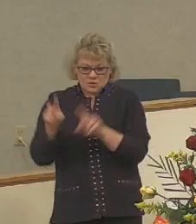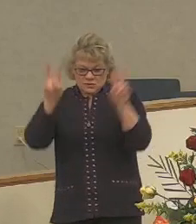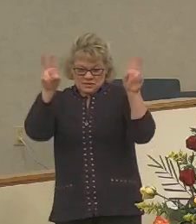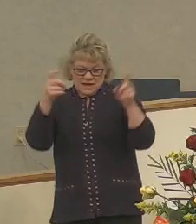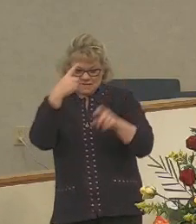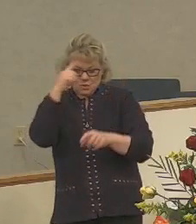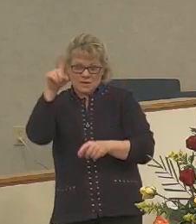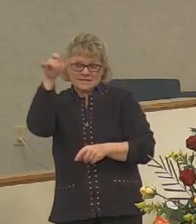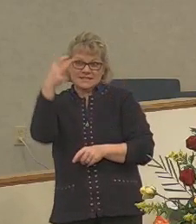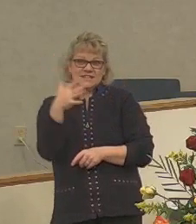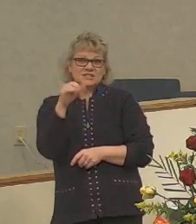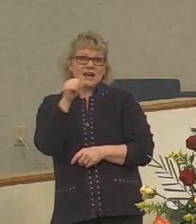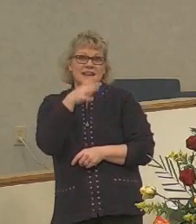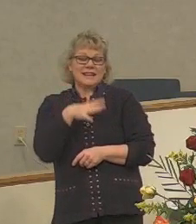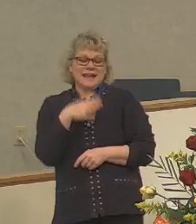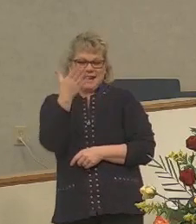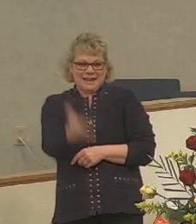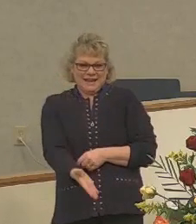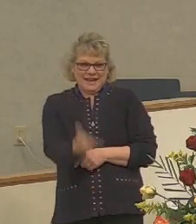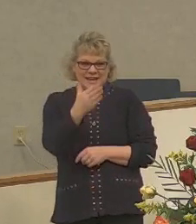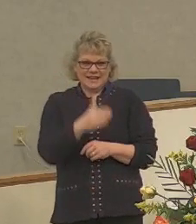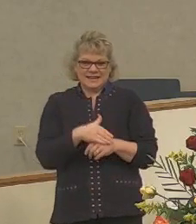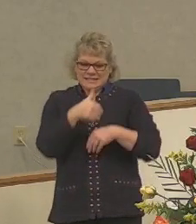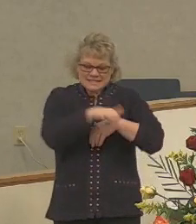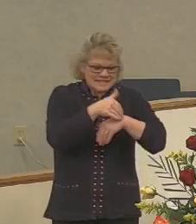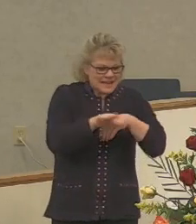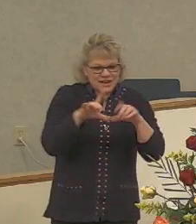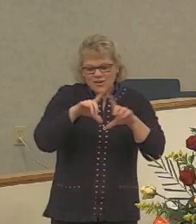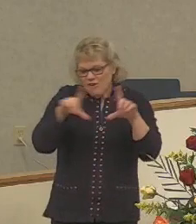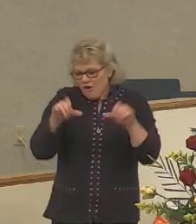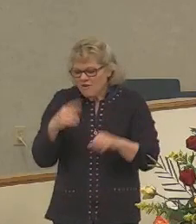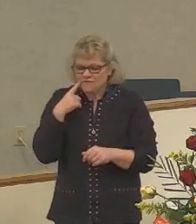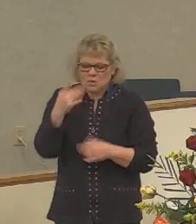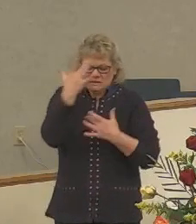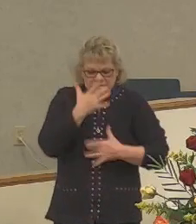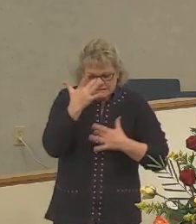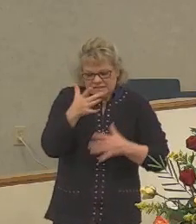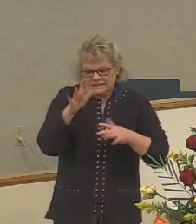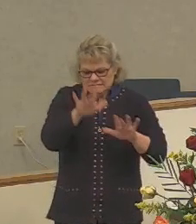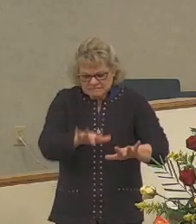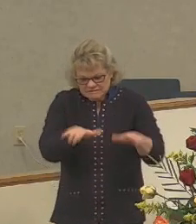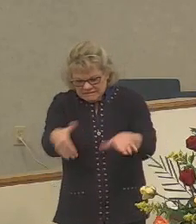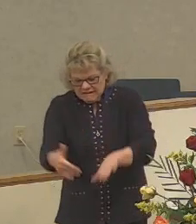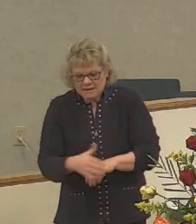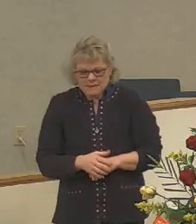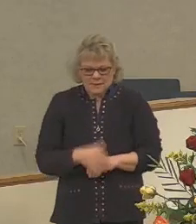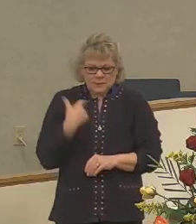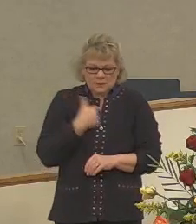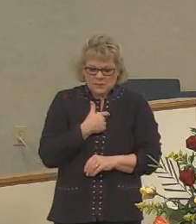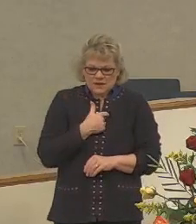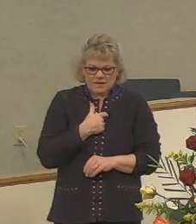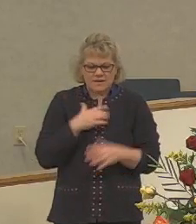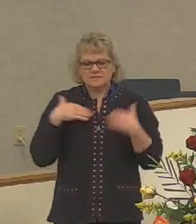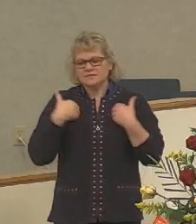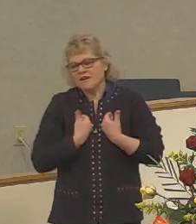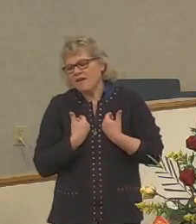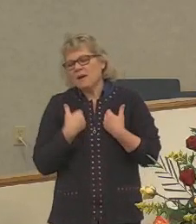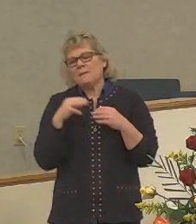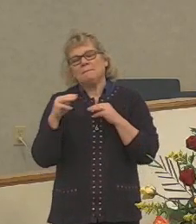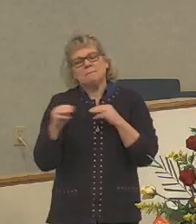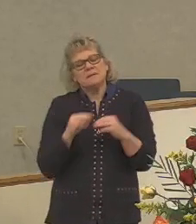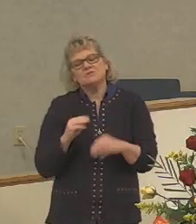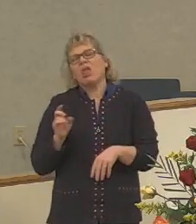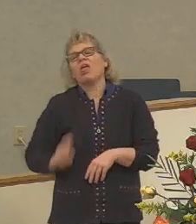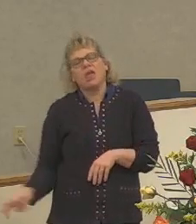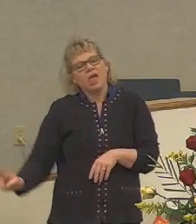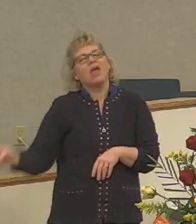the Sunshine Lady, sending cards to all the sick and bereaved through the center. We are worn out ministry